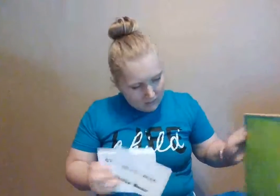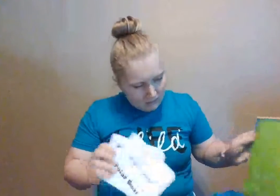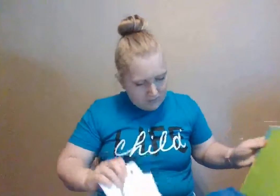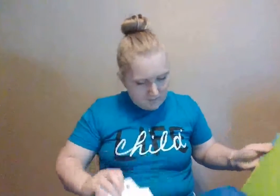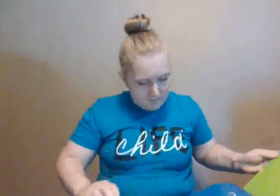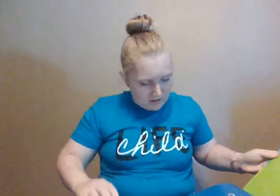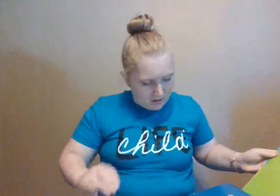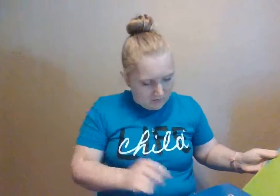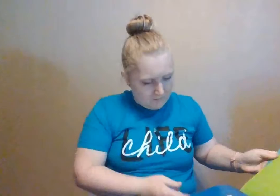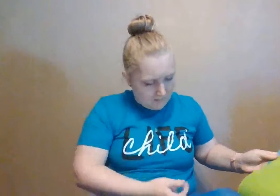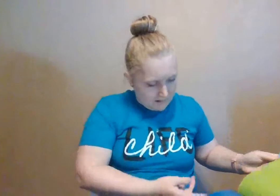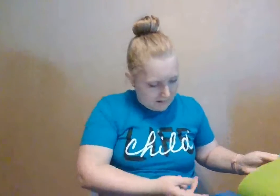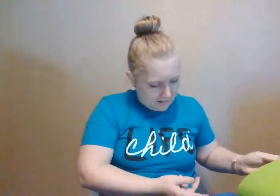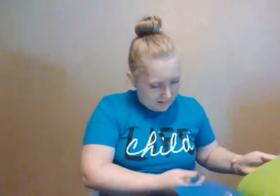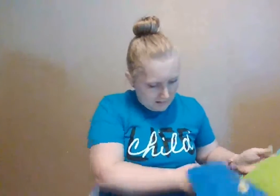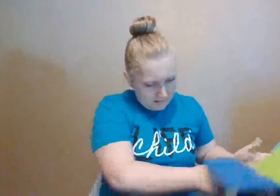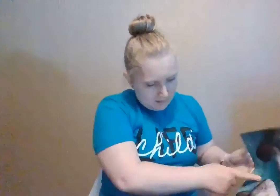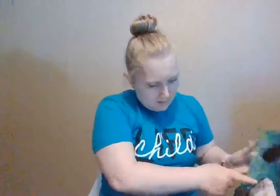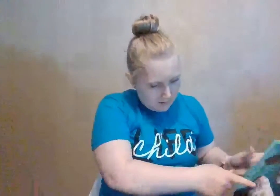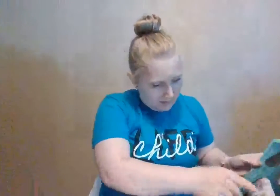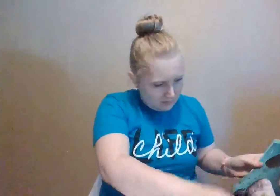No, there's a picture of one in here.